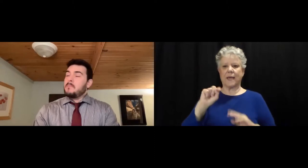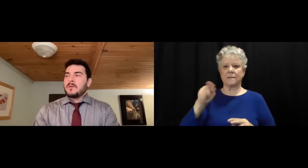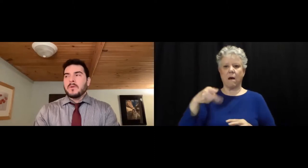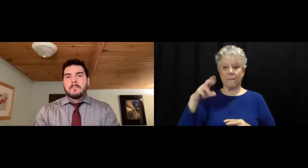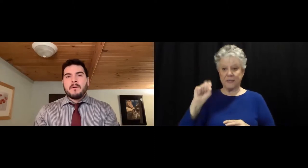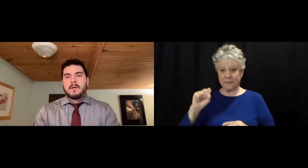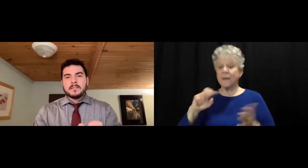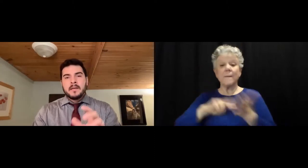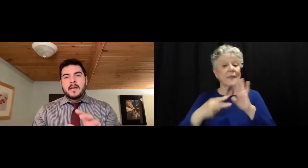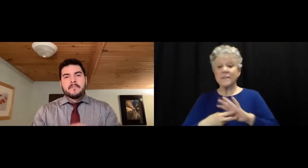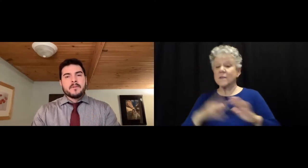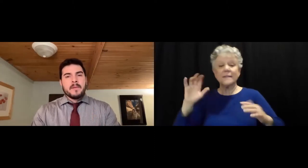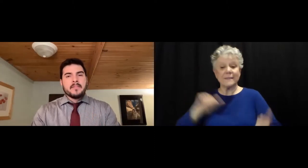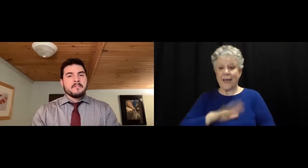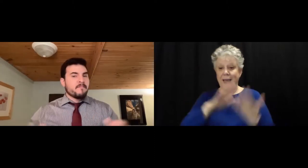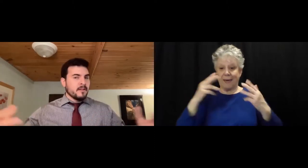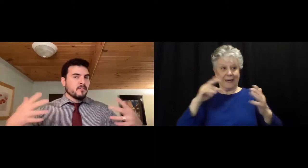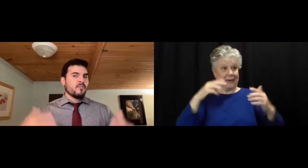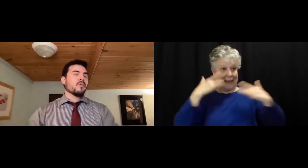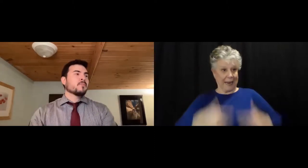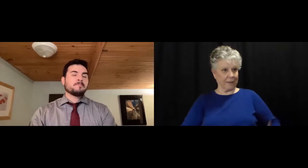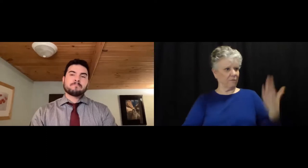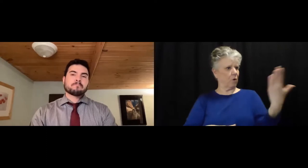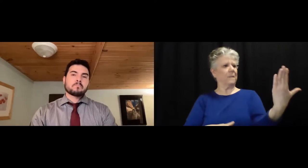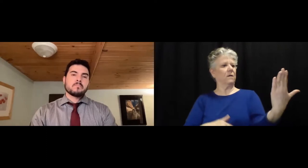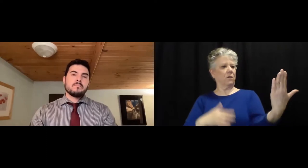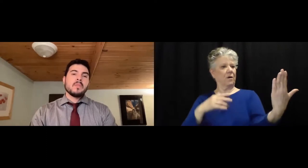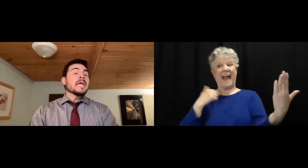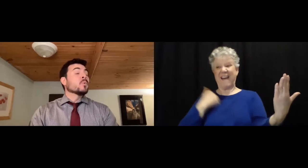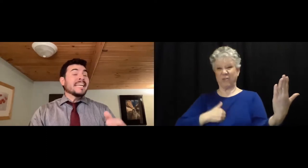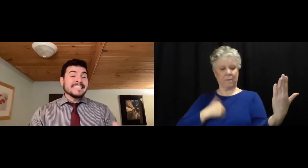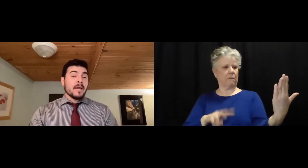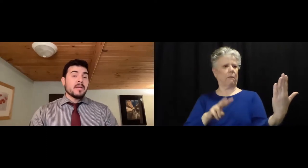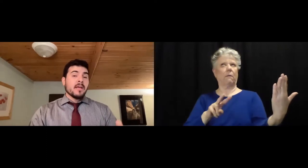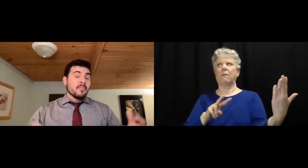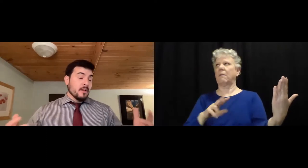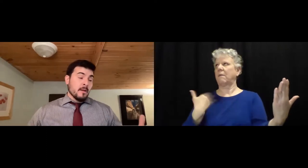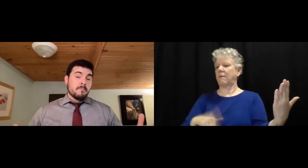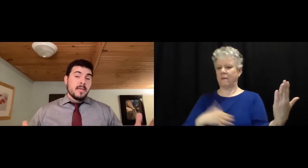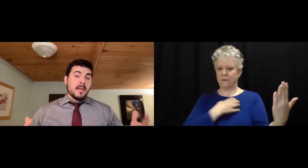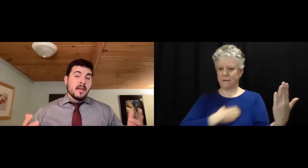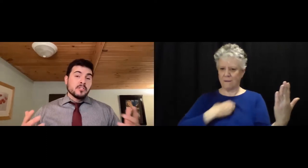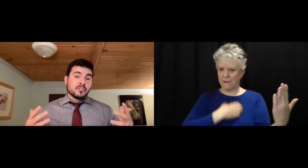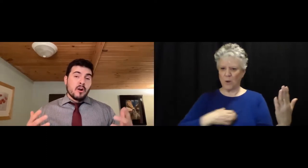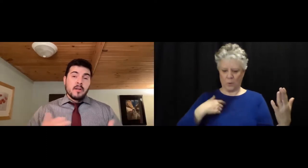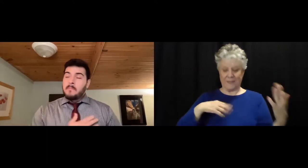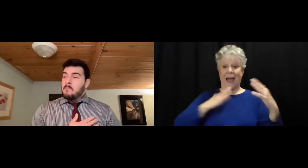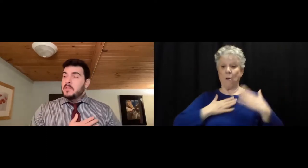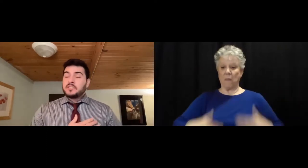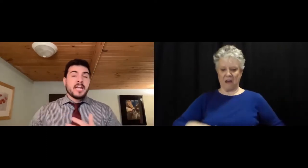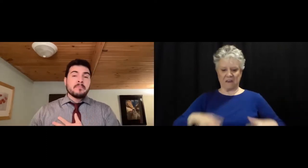before a mirror or to pause after bathing to feel its force. We examine the lumpy,